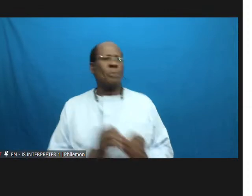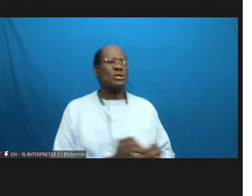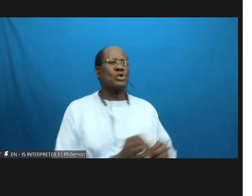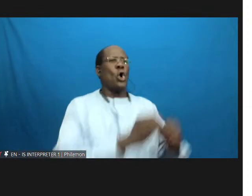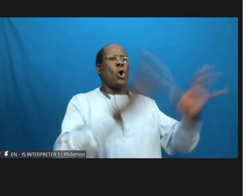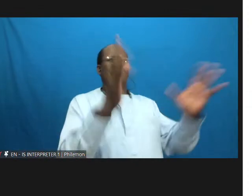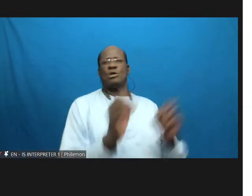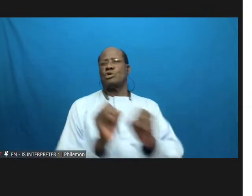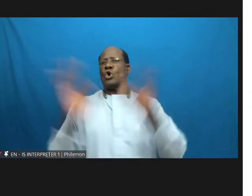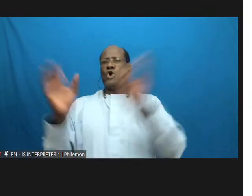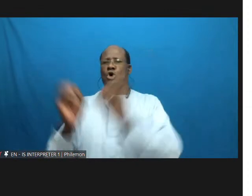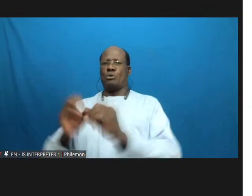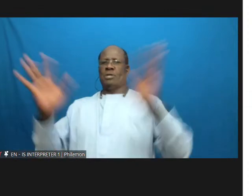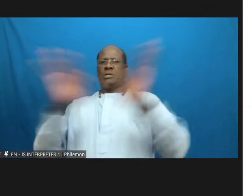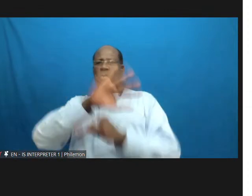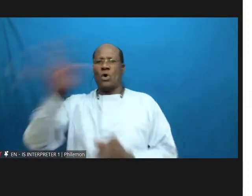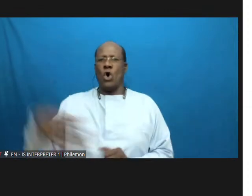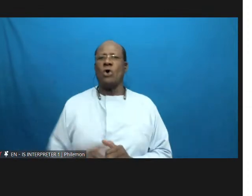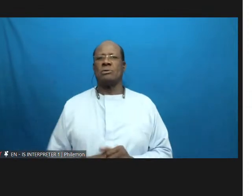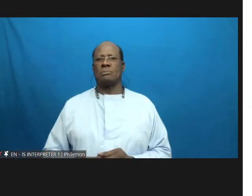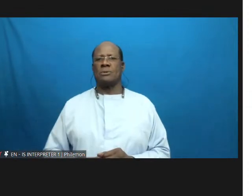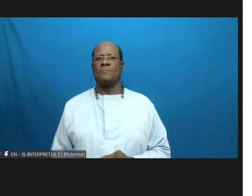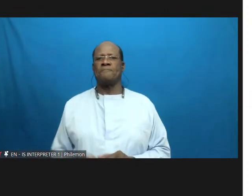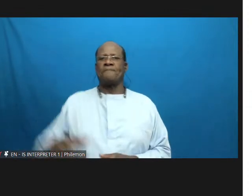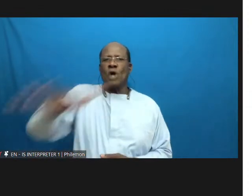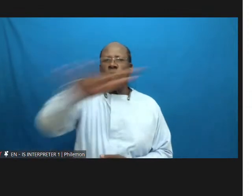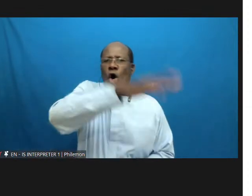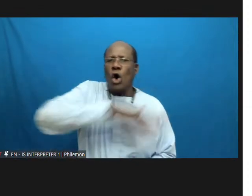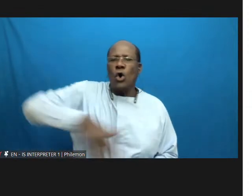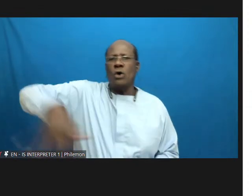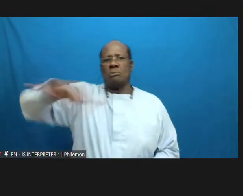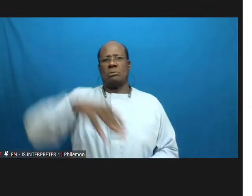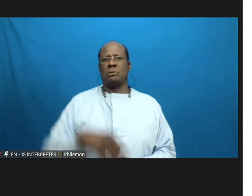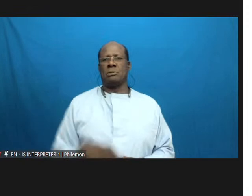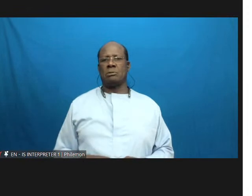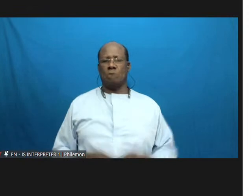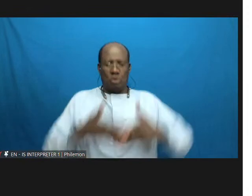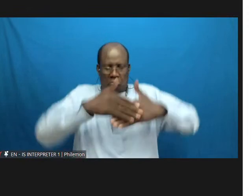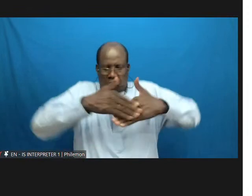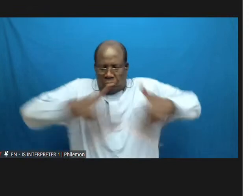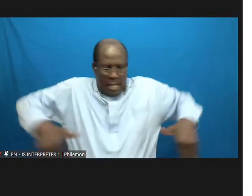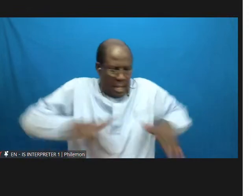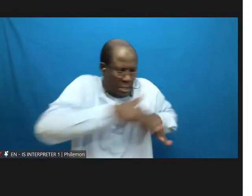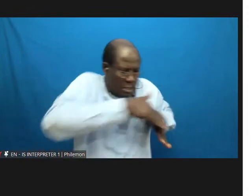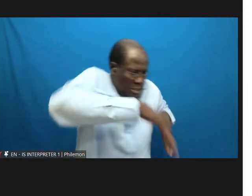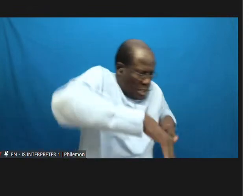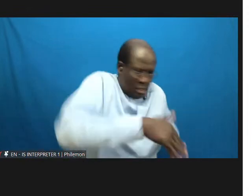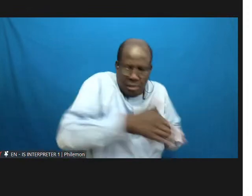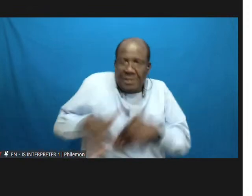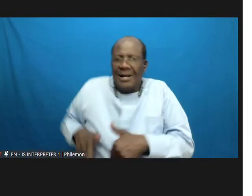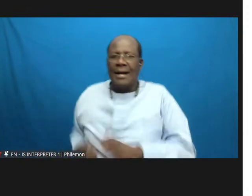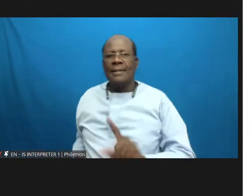escaping, that arc of making sure that there's no line between the various